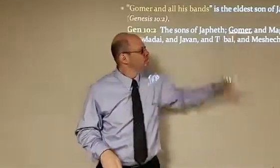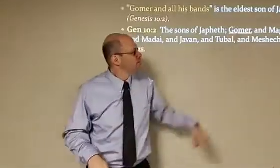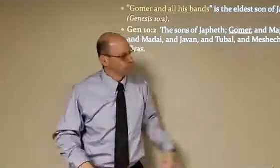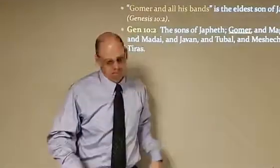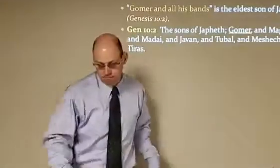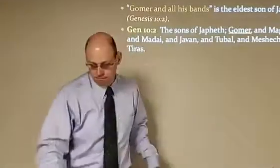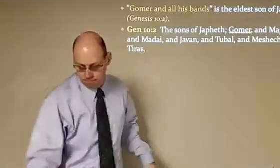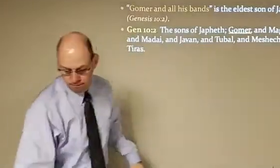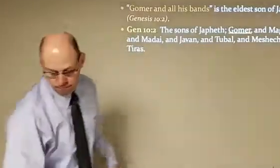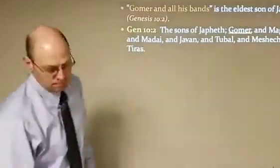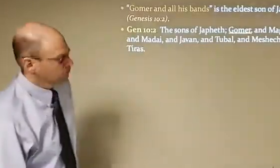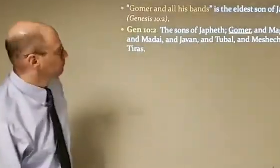and Magog.